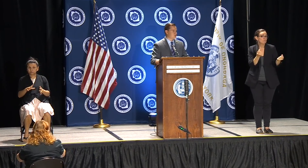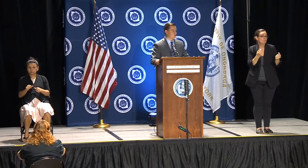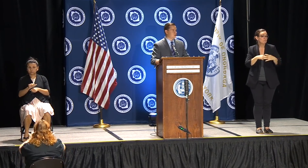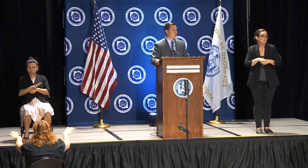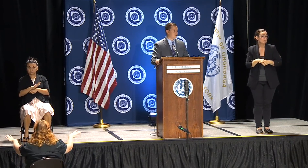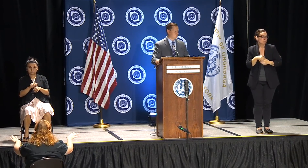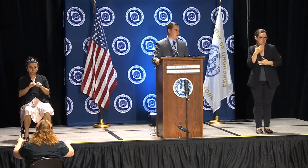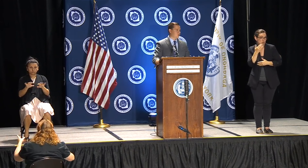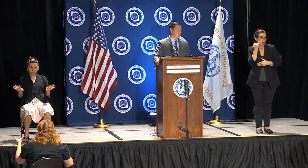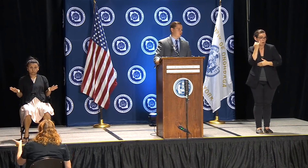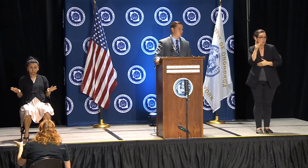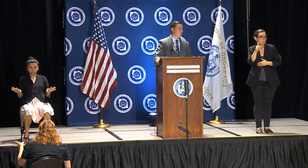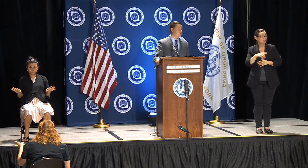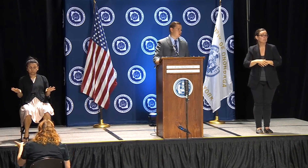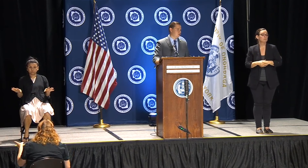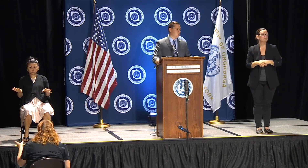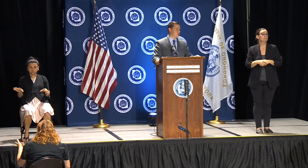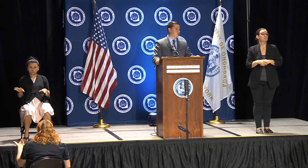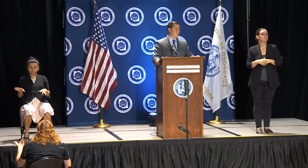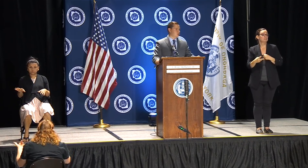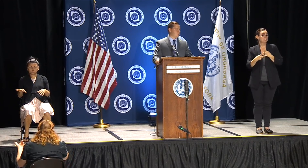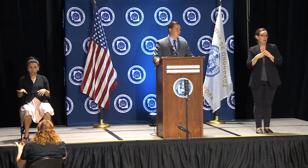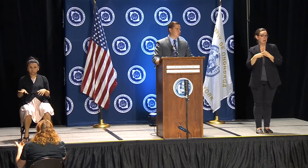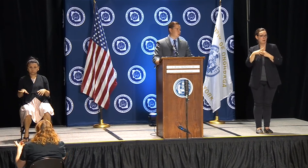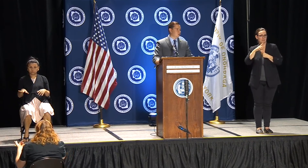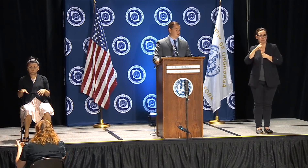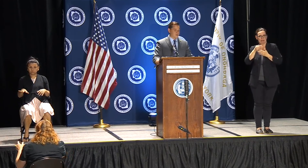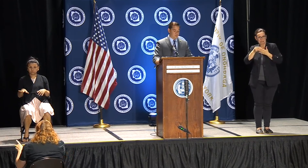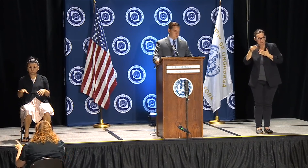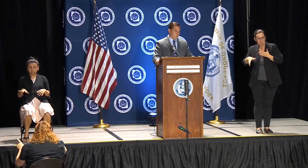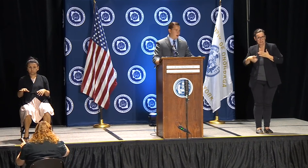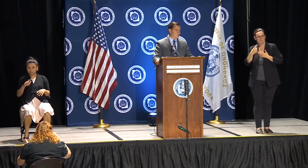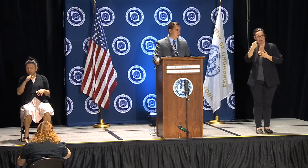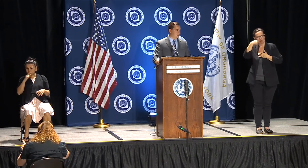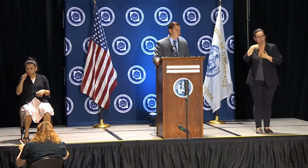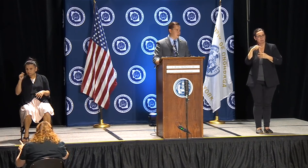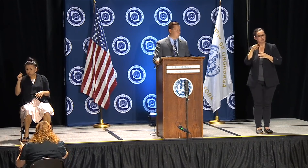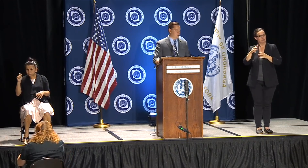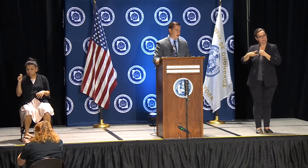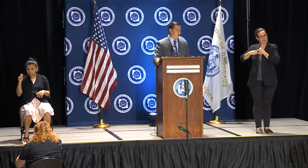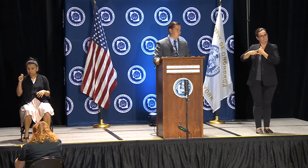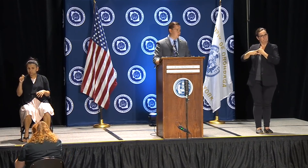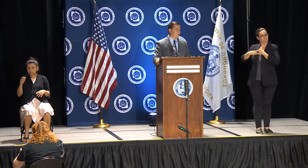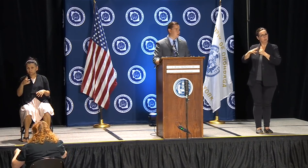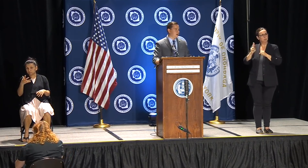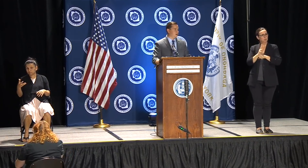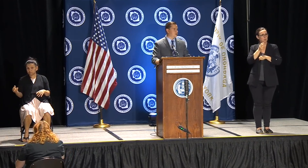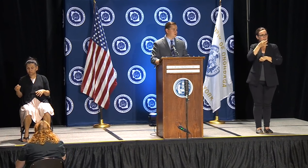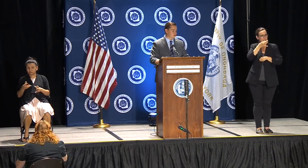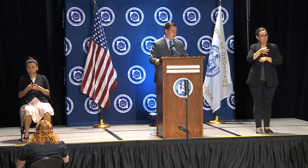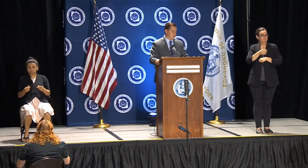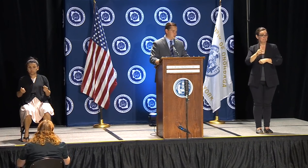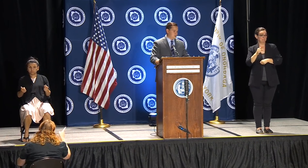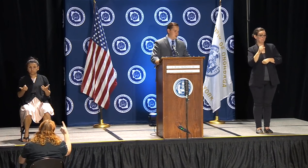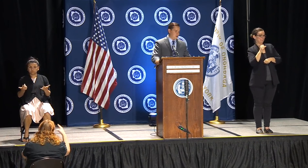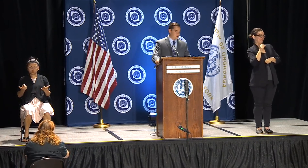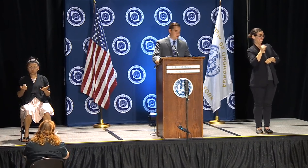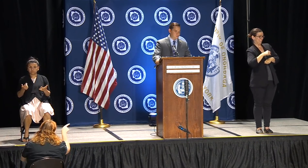up sort of blindly for universal testing. Yeah, from a supply chain standpoint, I would agree with that.